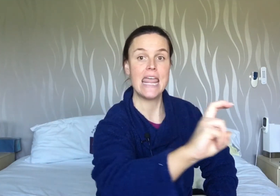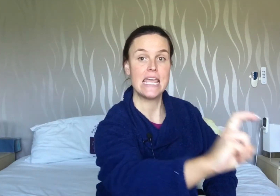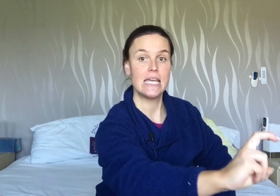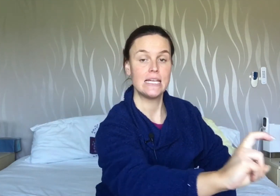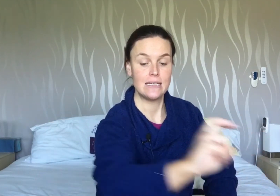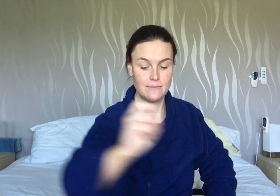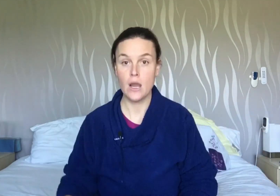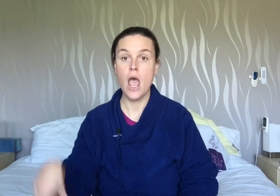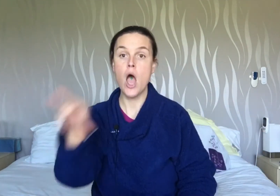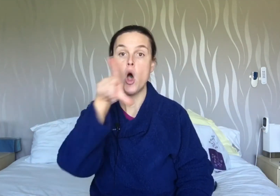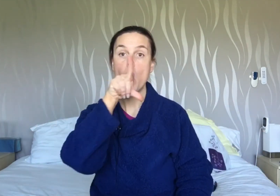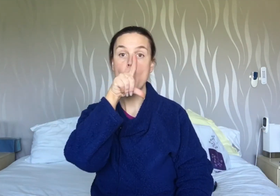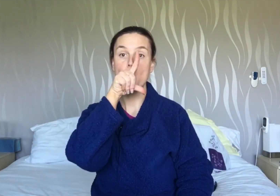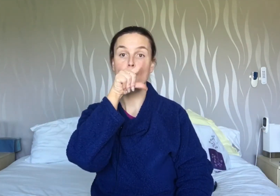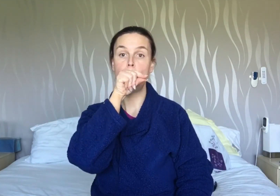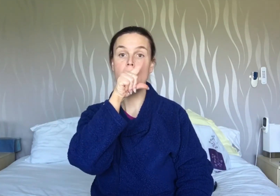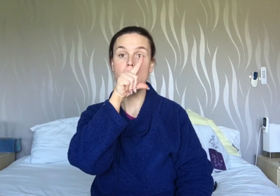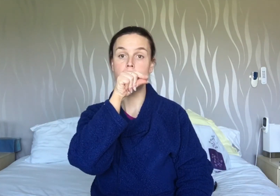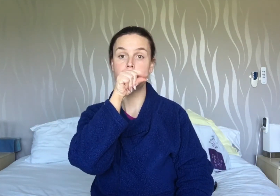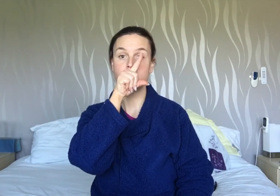Snake. Bird.